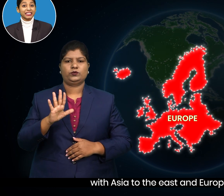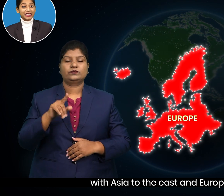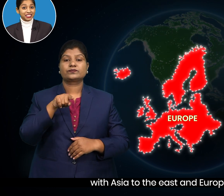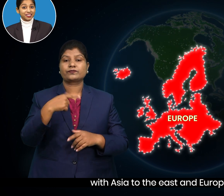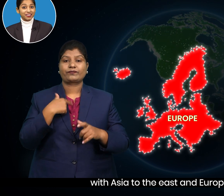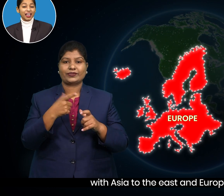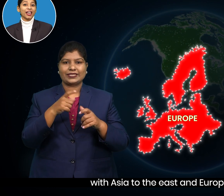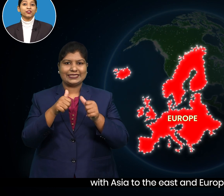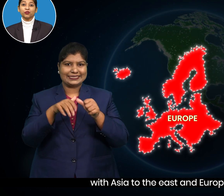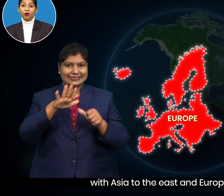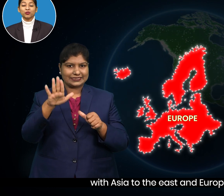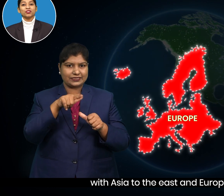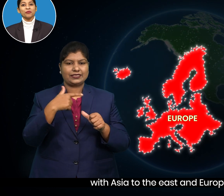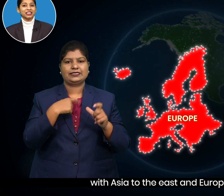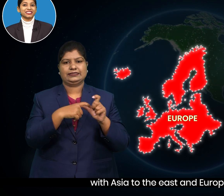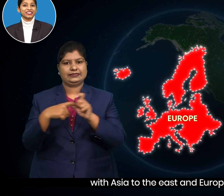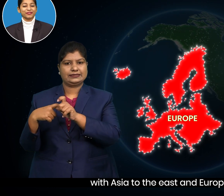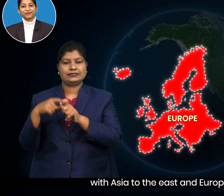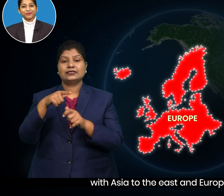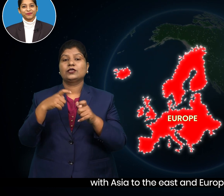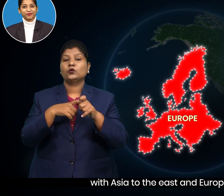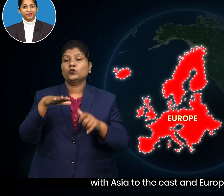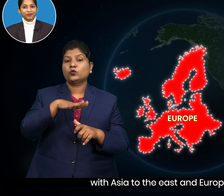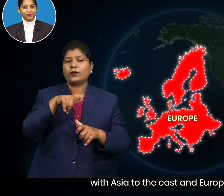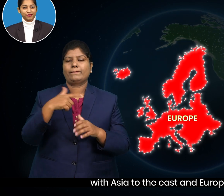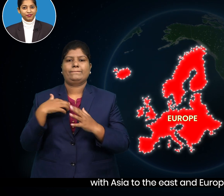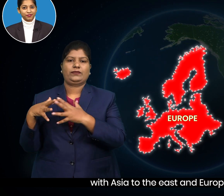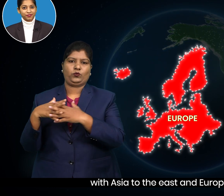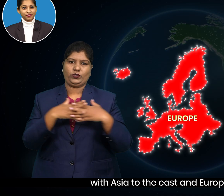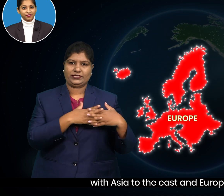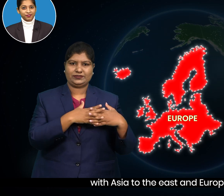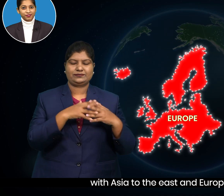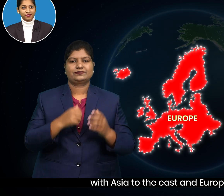to the east and Europe to the west.